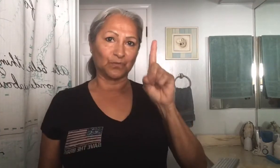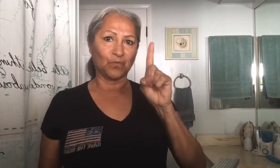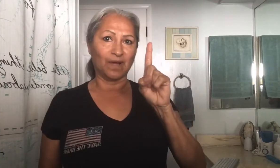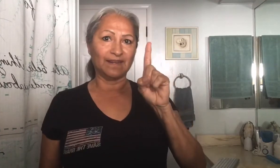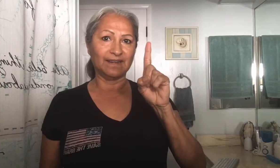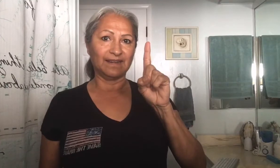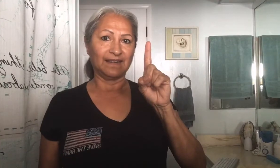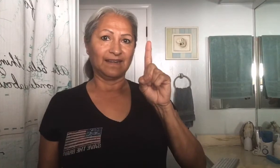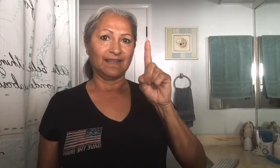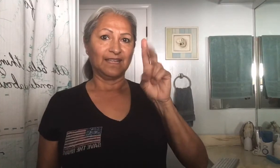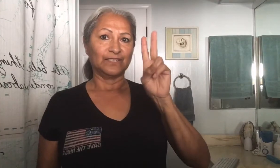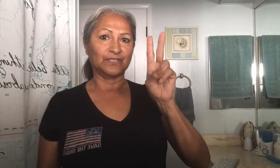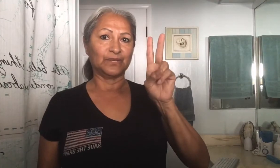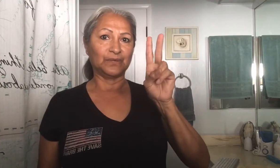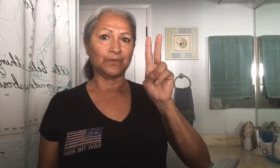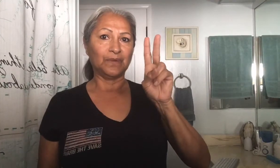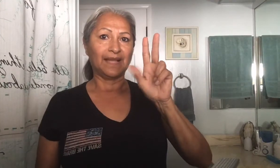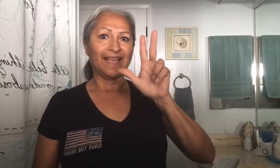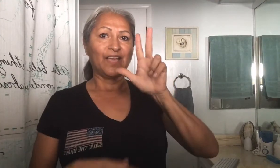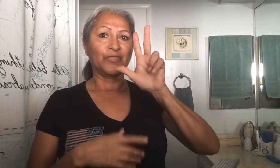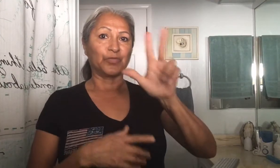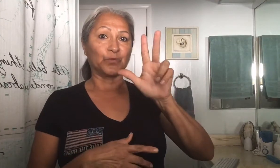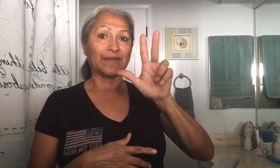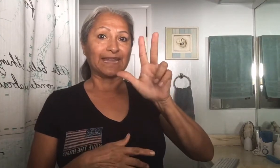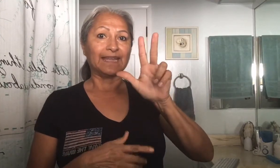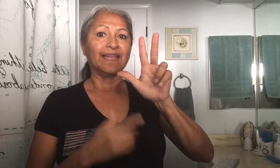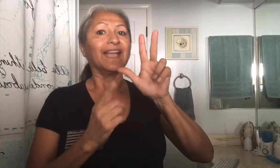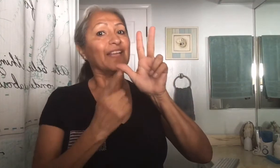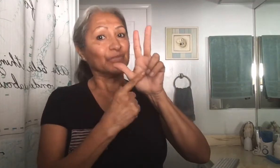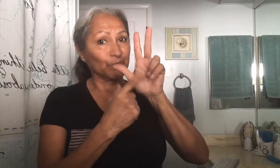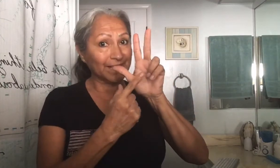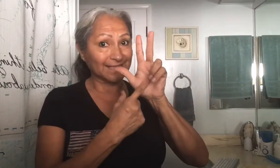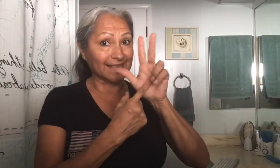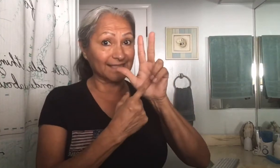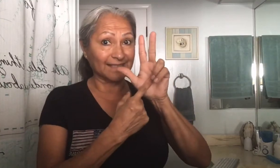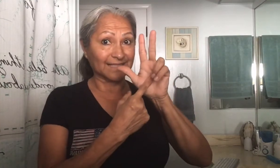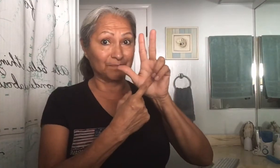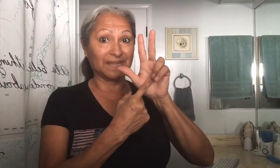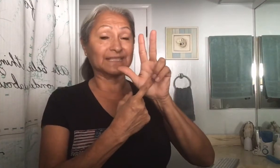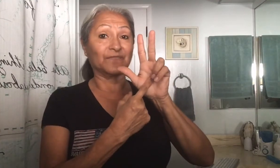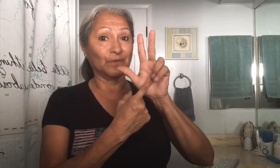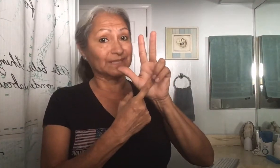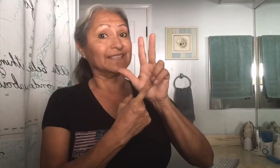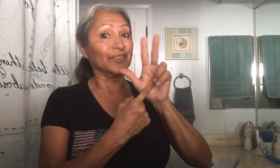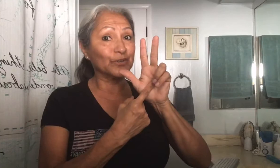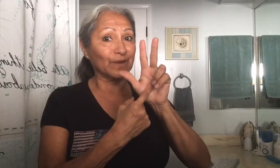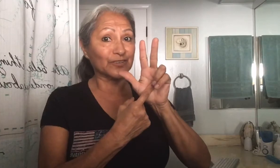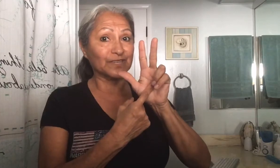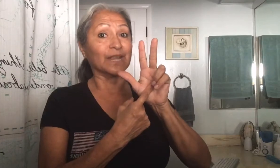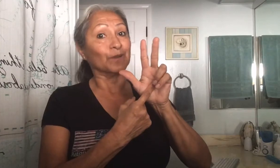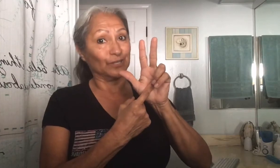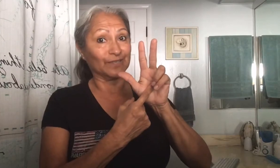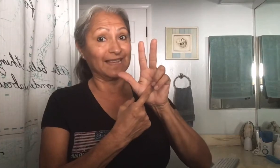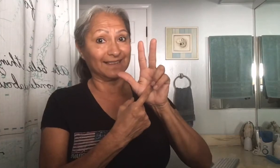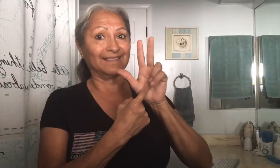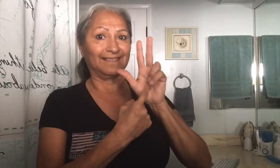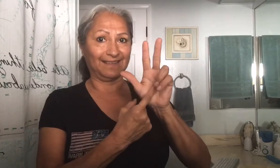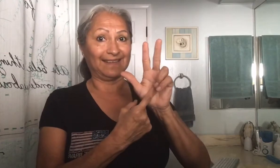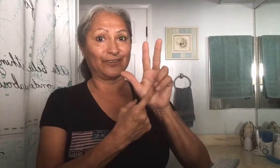1, 2, 3, and 3 is like this because if it was in the other direction, it would look like a letter.